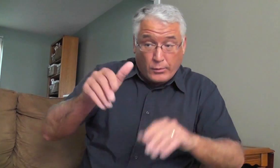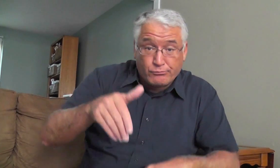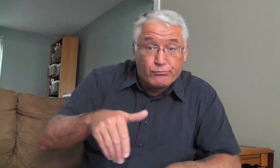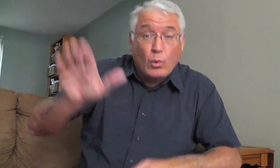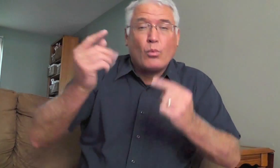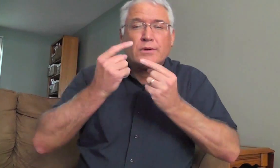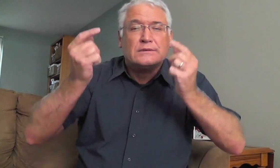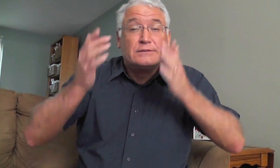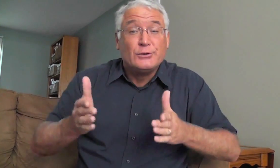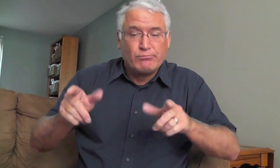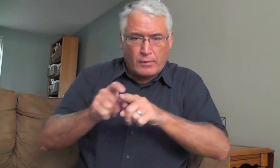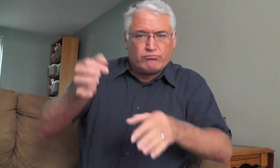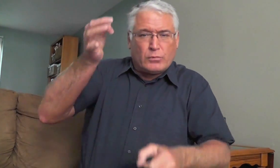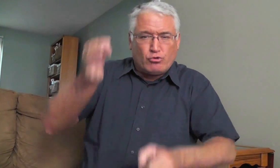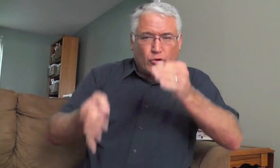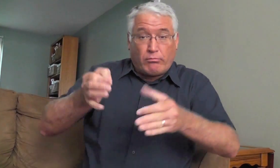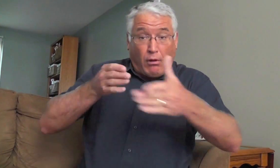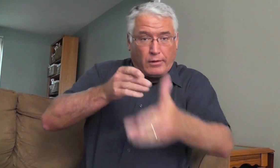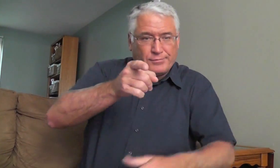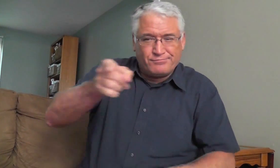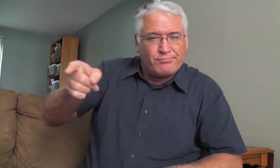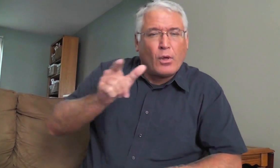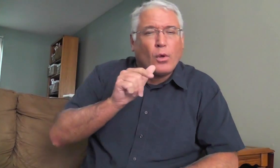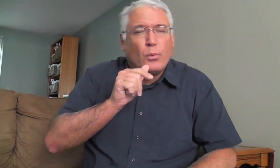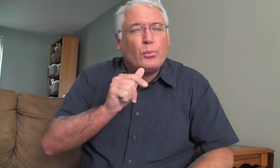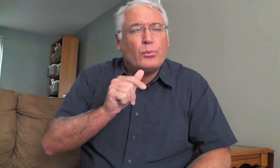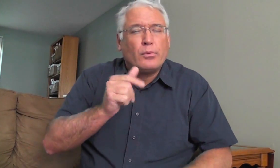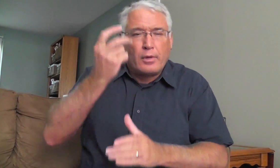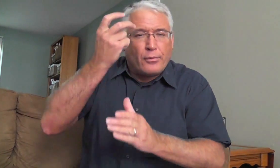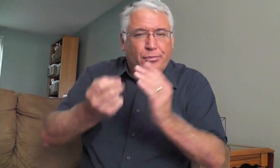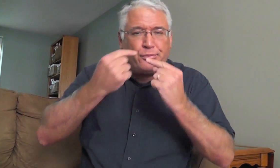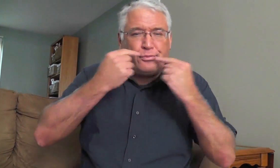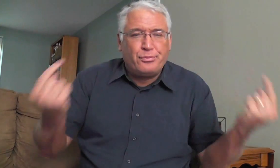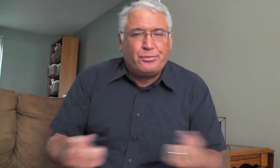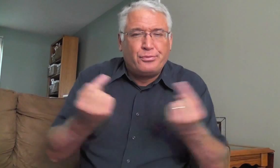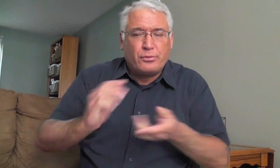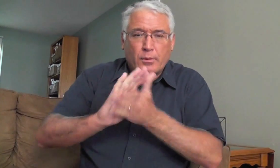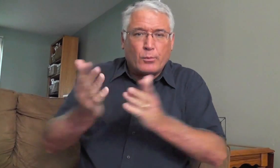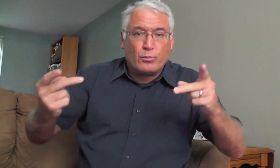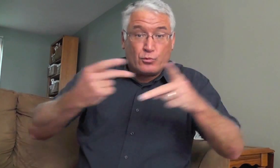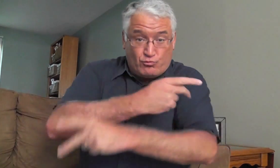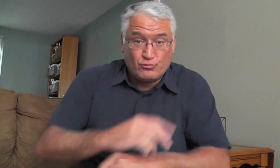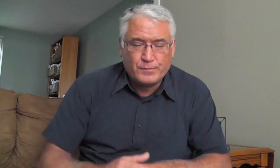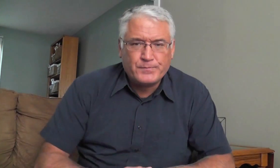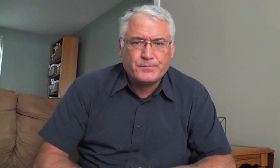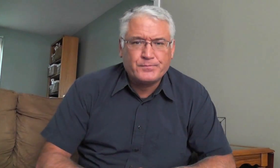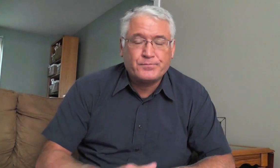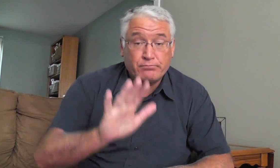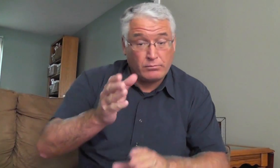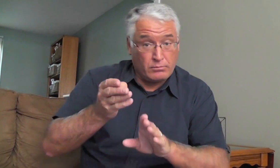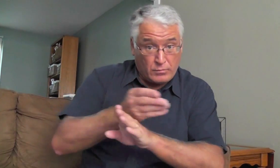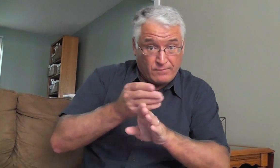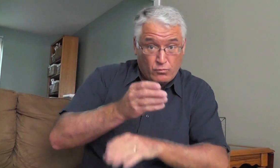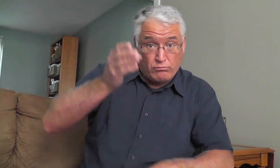God, he lets go of sinners as a judgment against them who are immersed in sin and become worse and